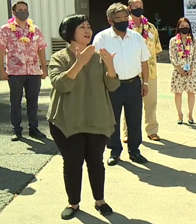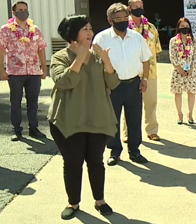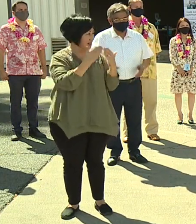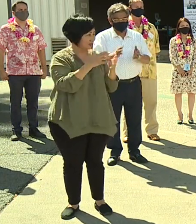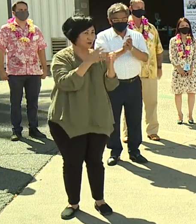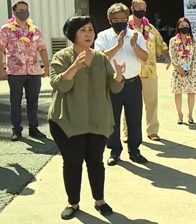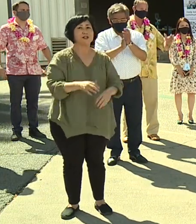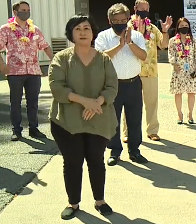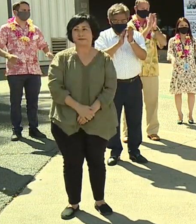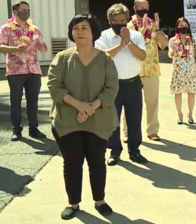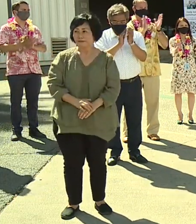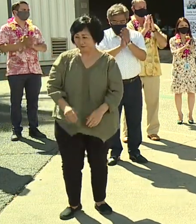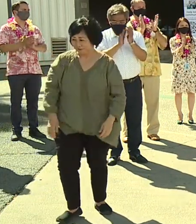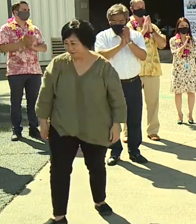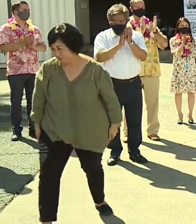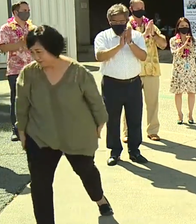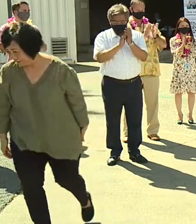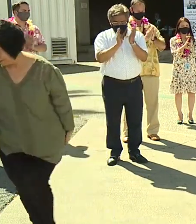you very much.